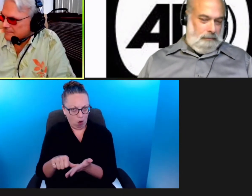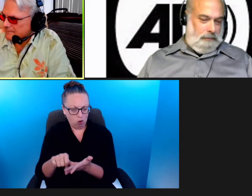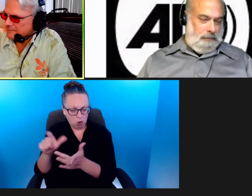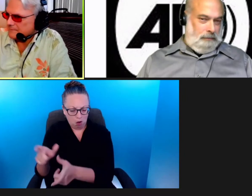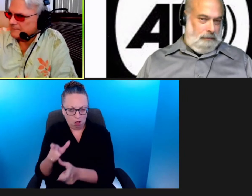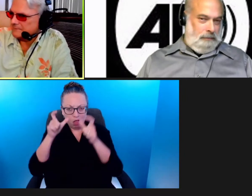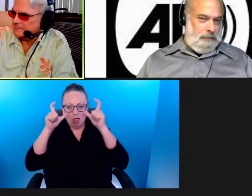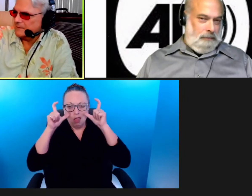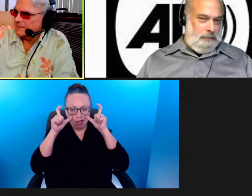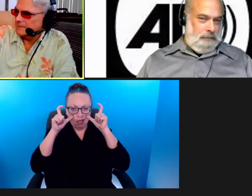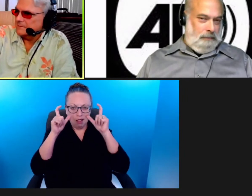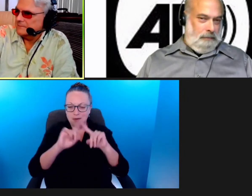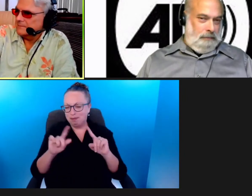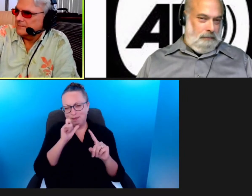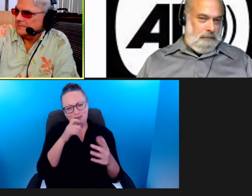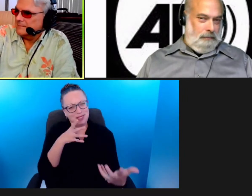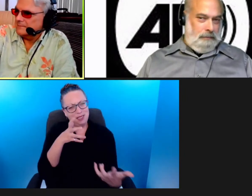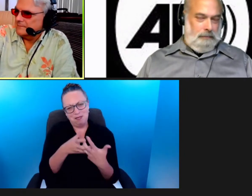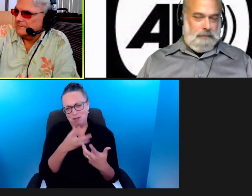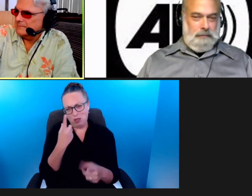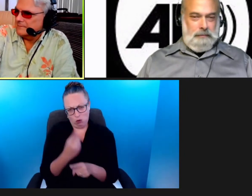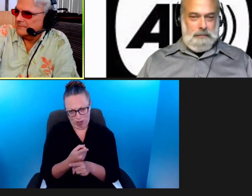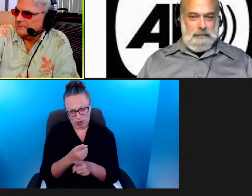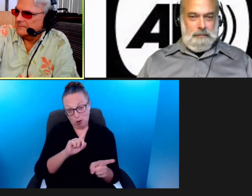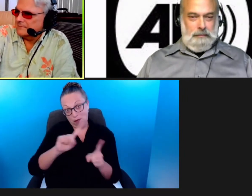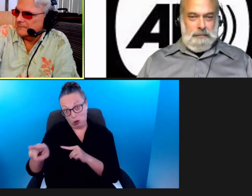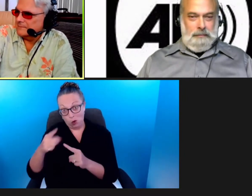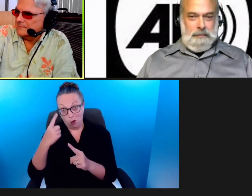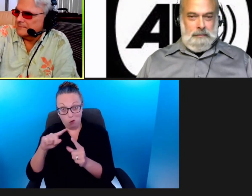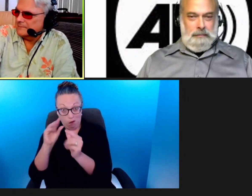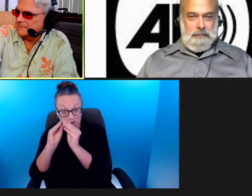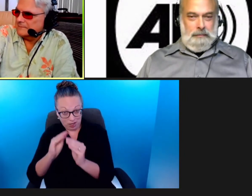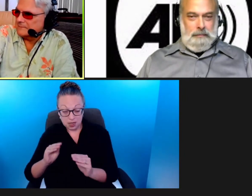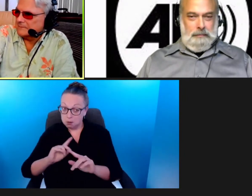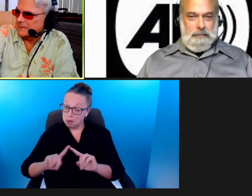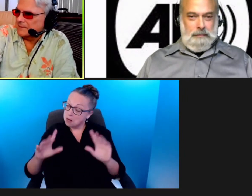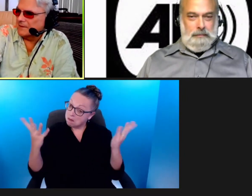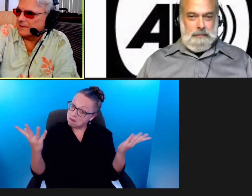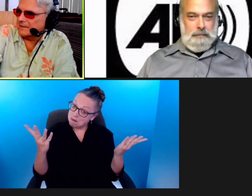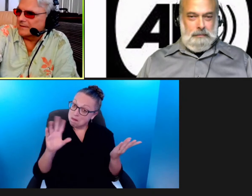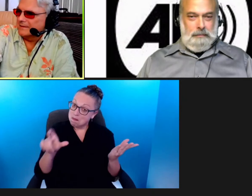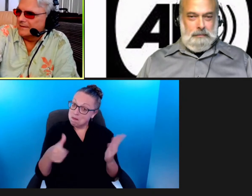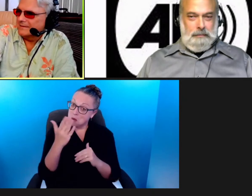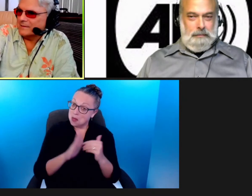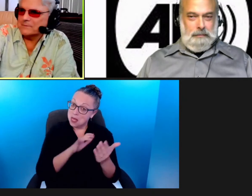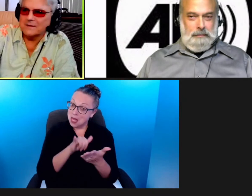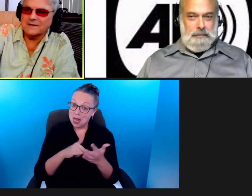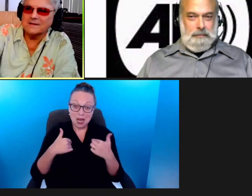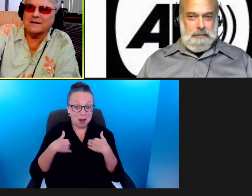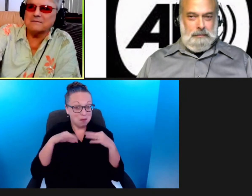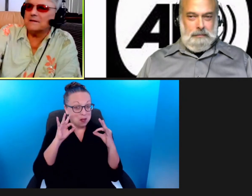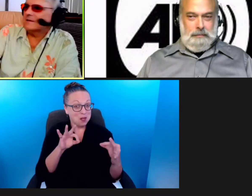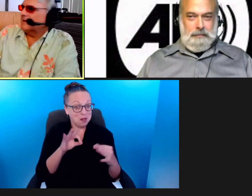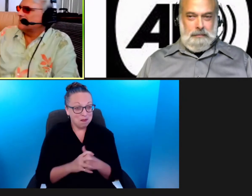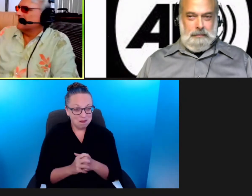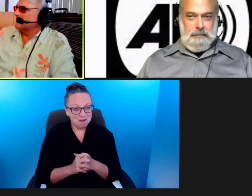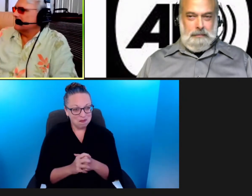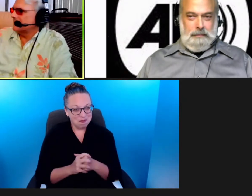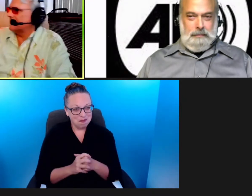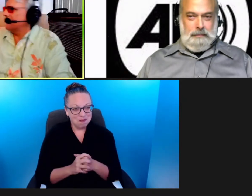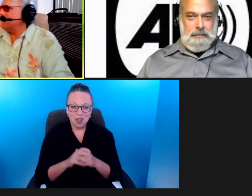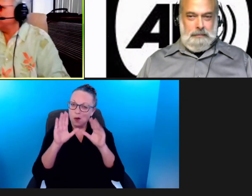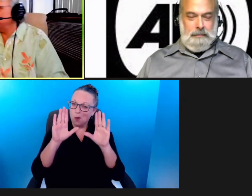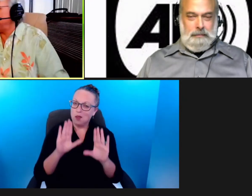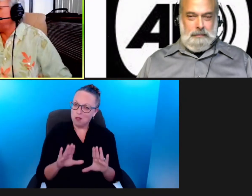to go in and have them adjusted. Other than that, I'm good to go. Good, honey. I'm really glad you got